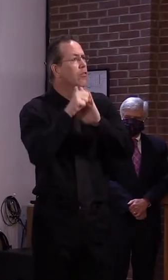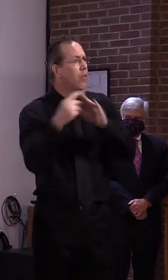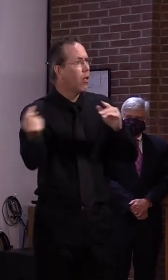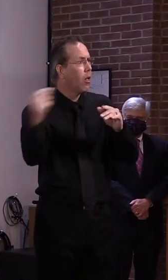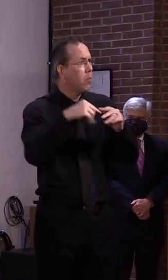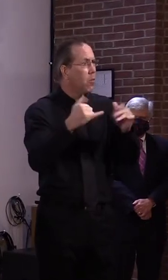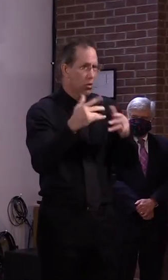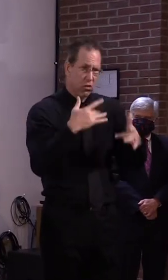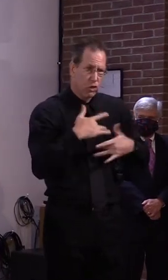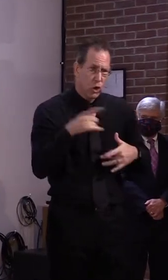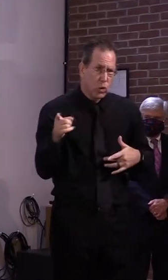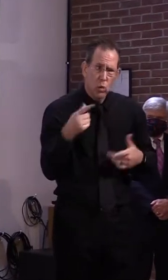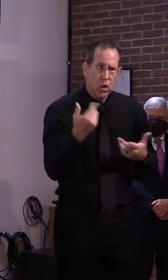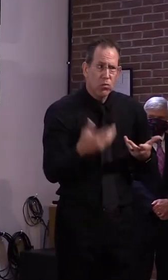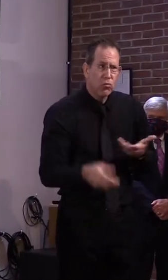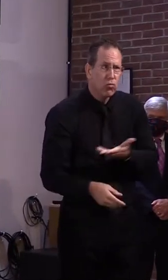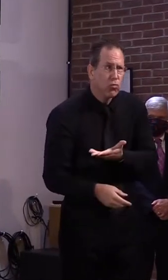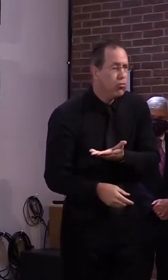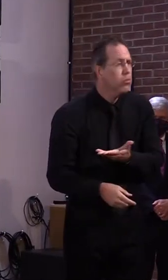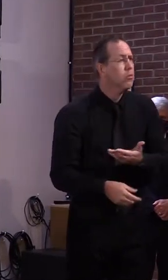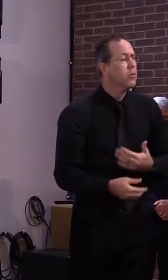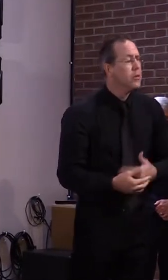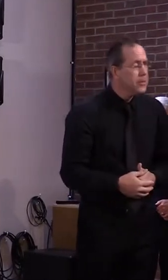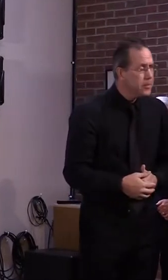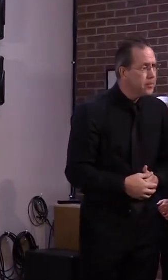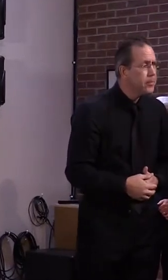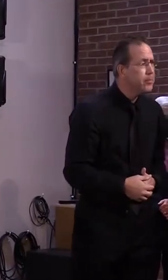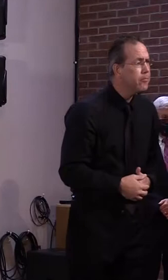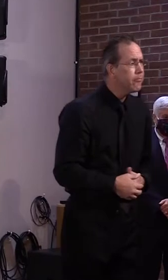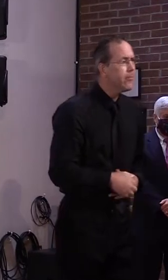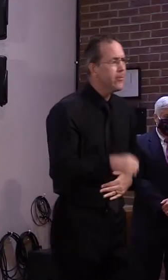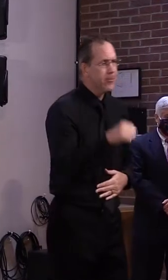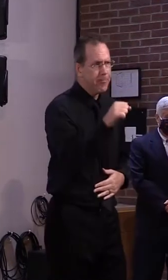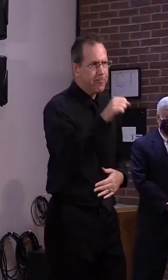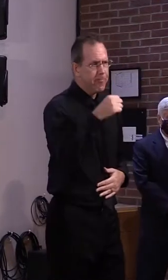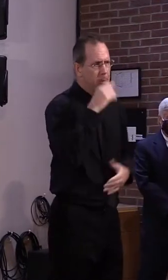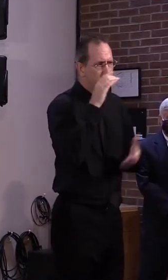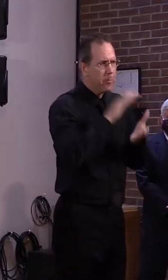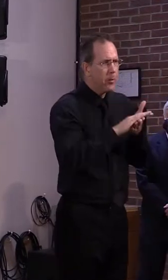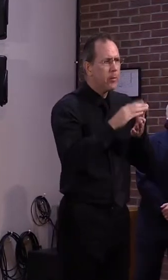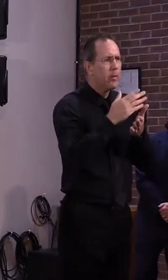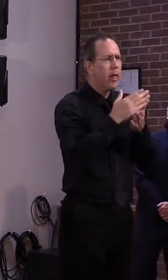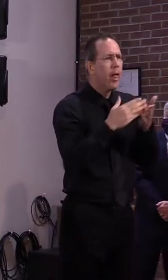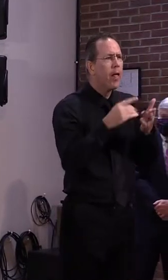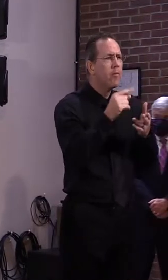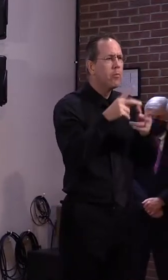So I do believe there are both Vermonters and out-of-state people who attended the party.